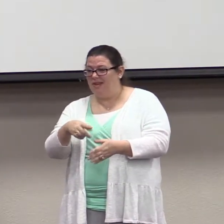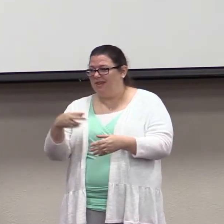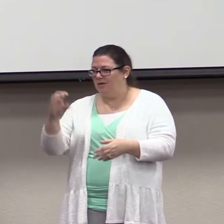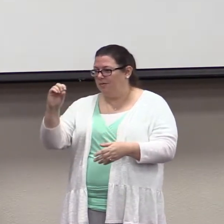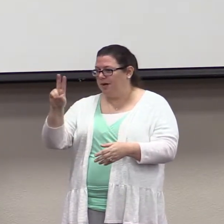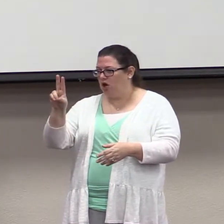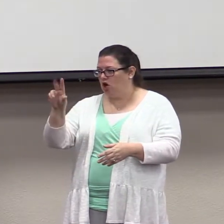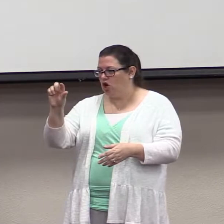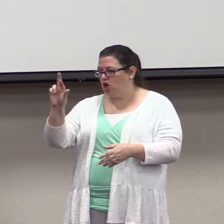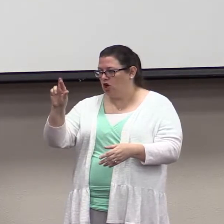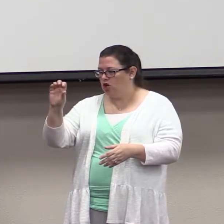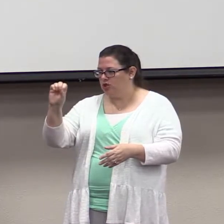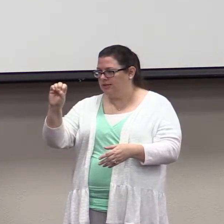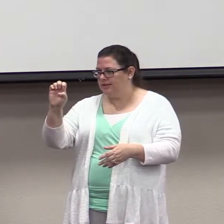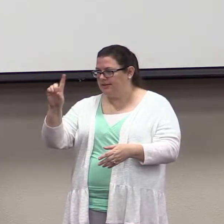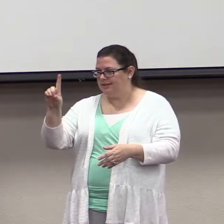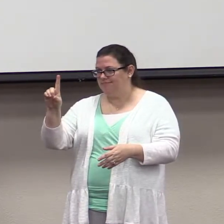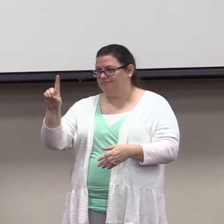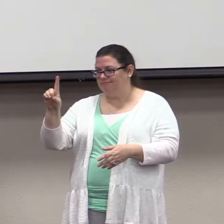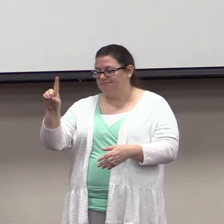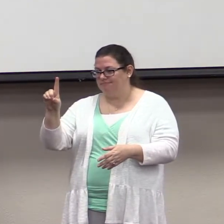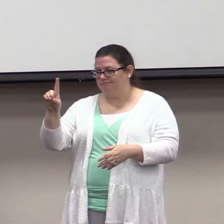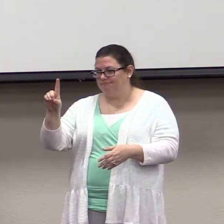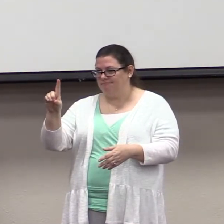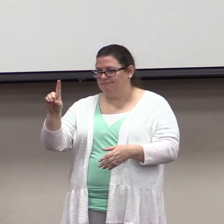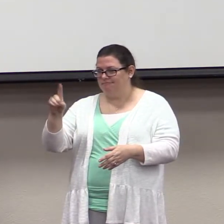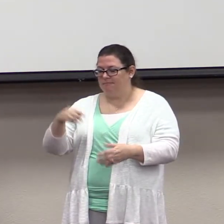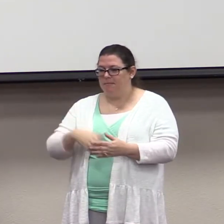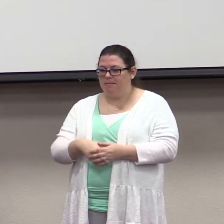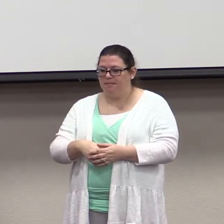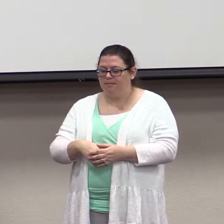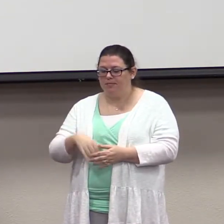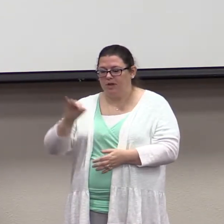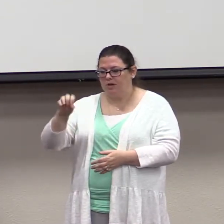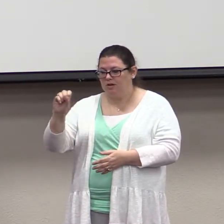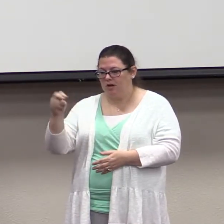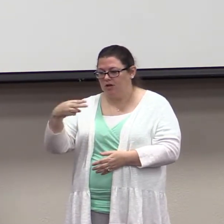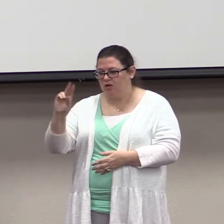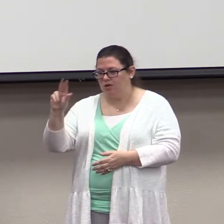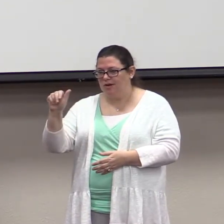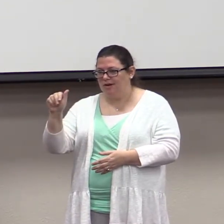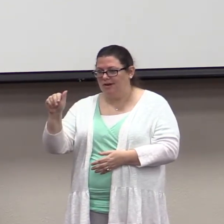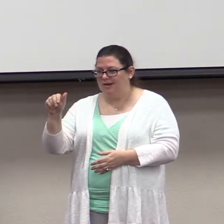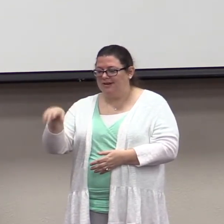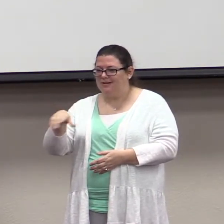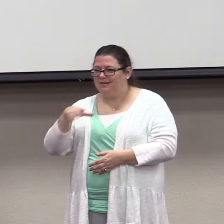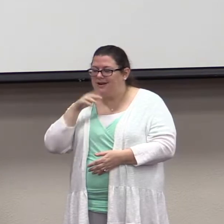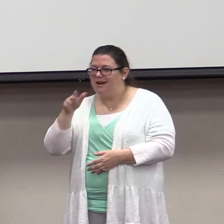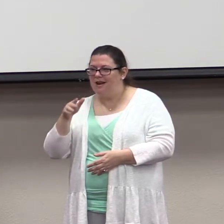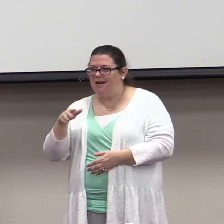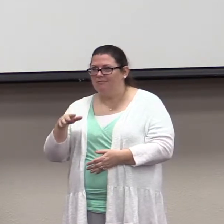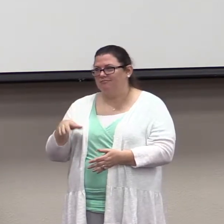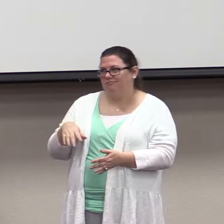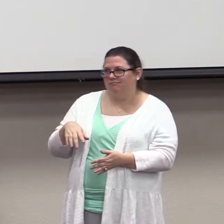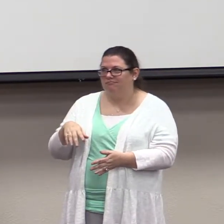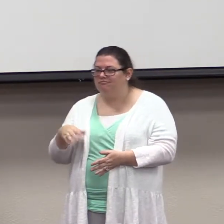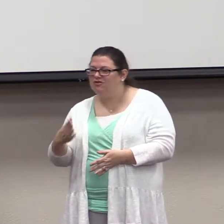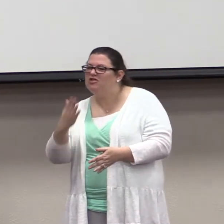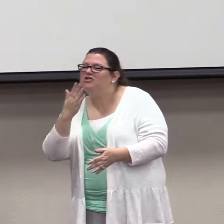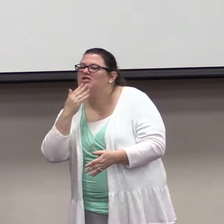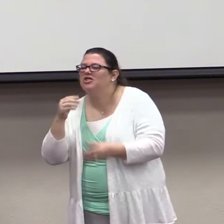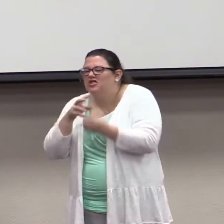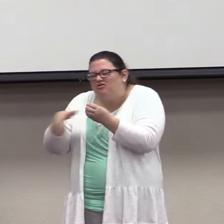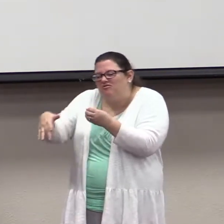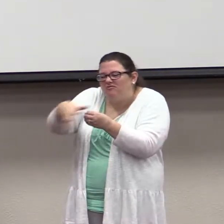previous inhabitants had been. Joshua did not sugarcoat anything. He told the people the truth about